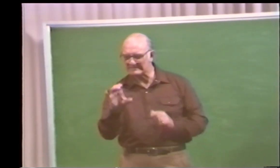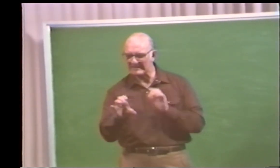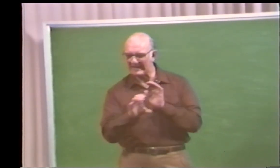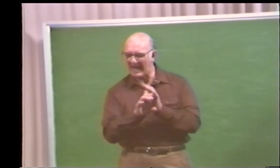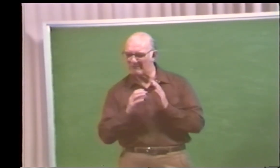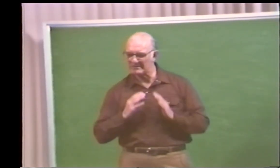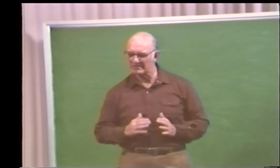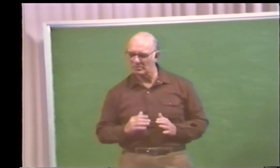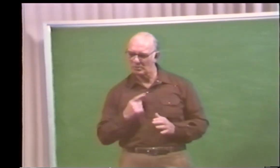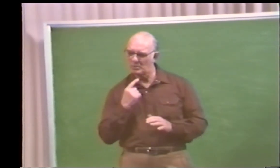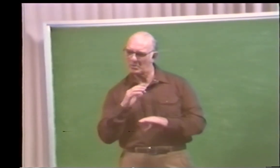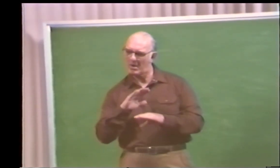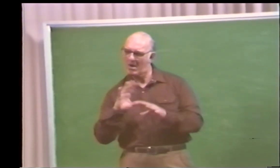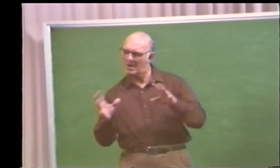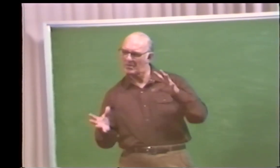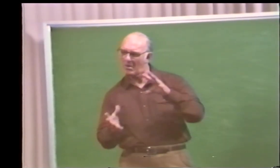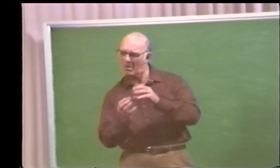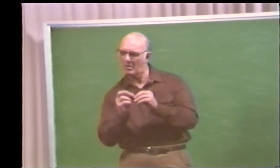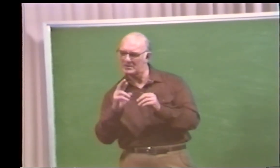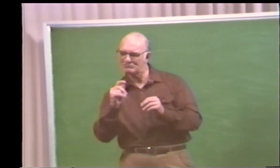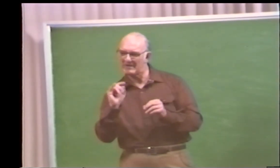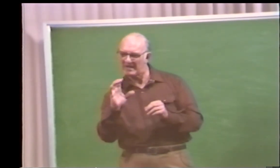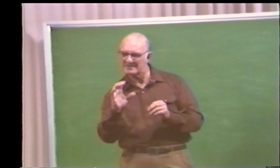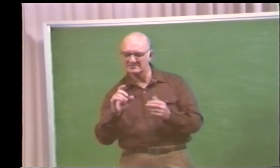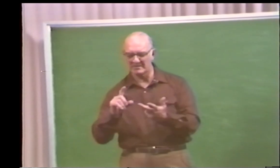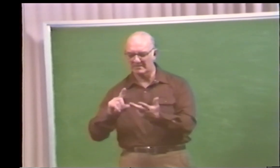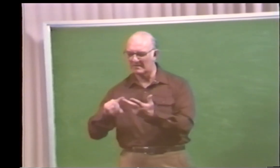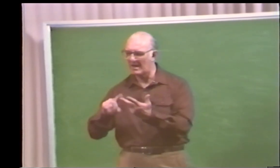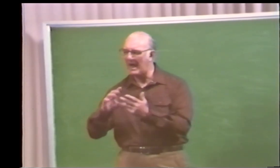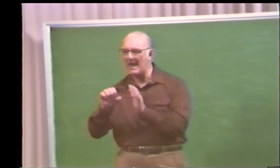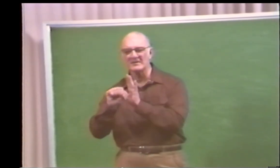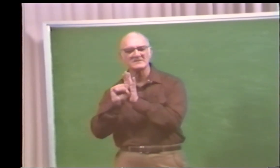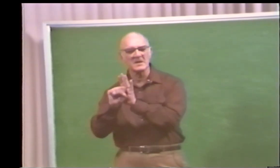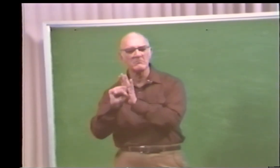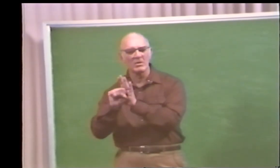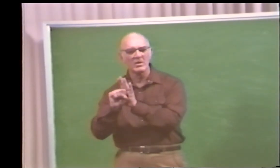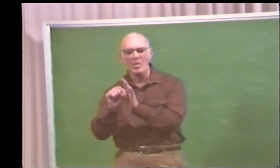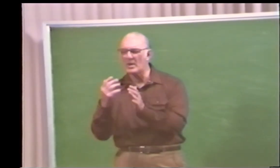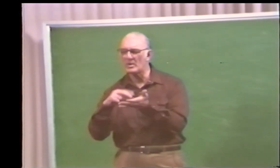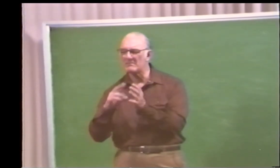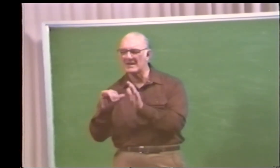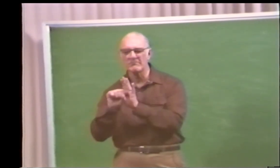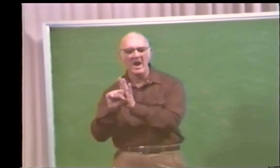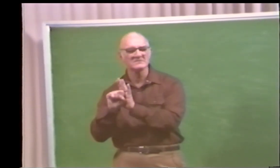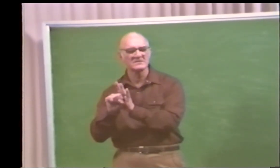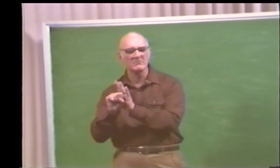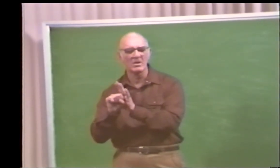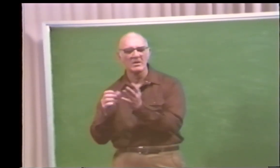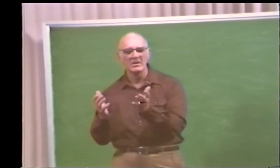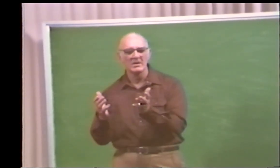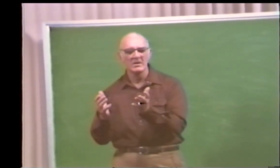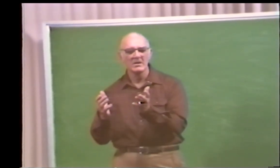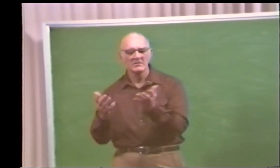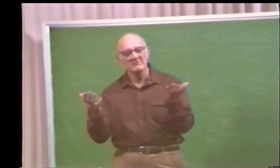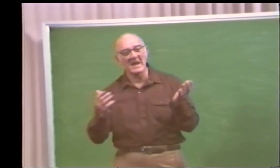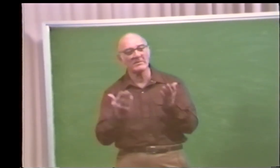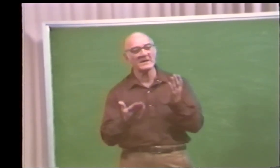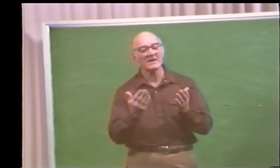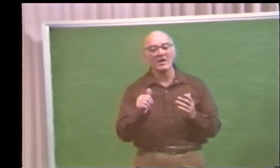Realistic character who, on the whole, is realistic. And the symbol, what do we mean by symbol? Maybe